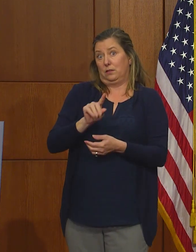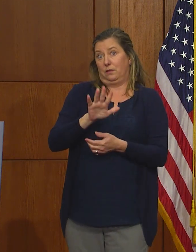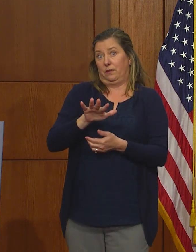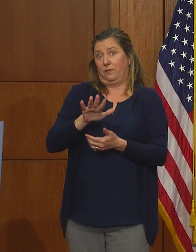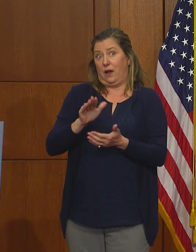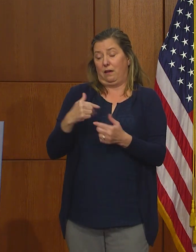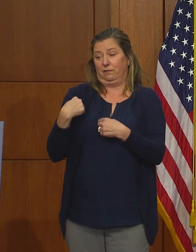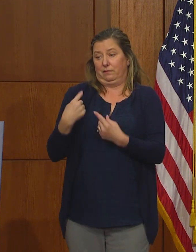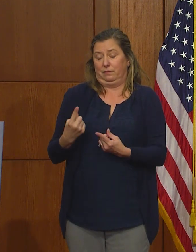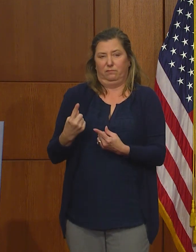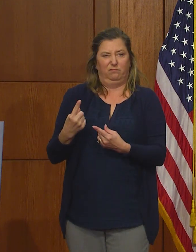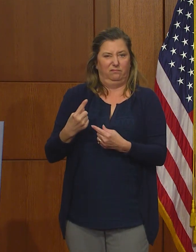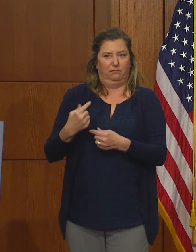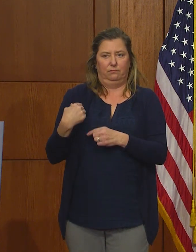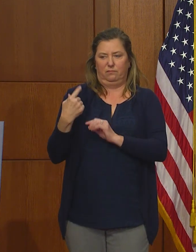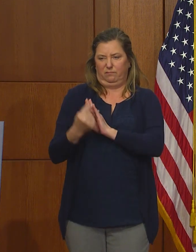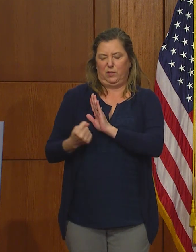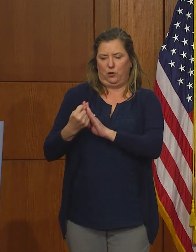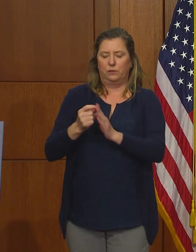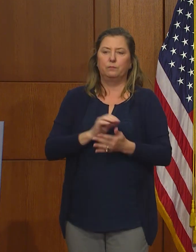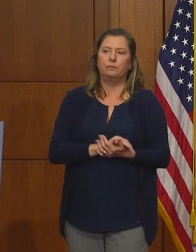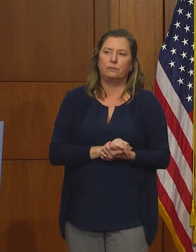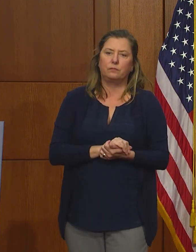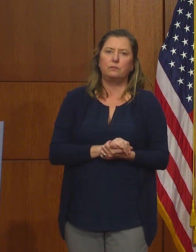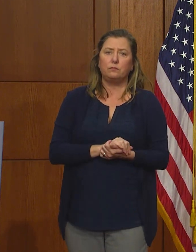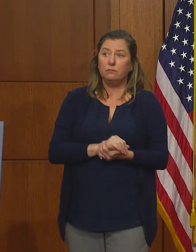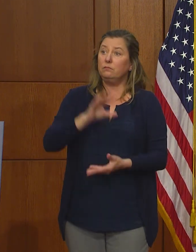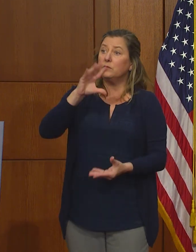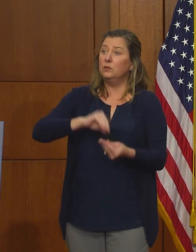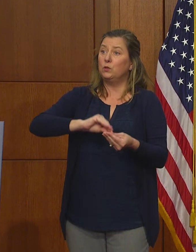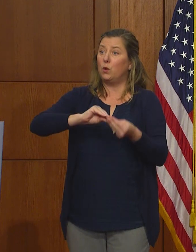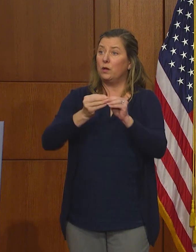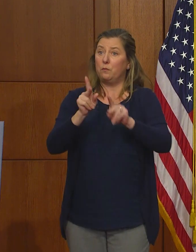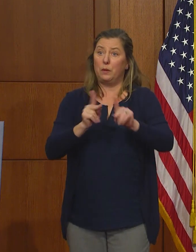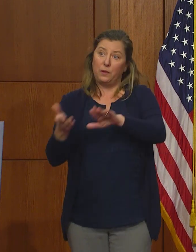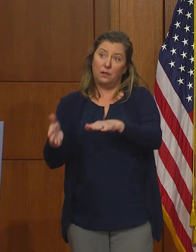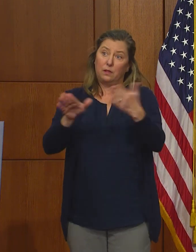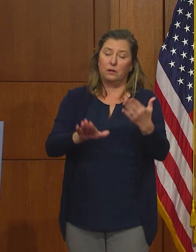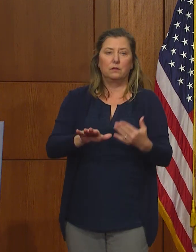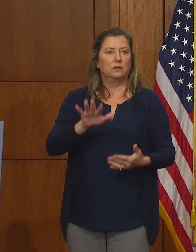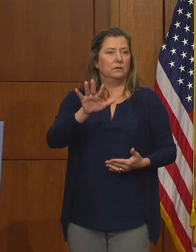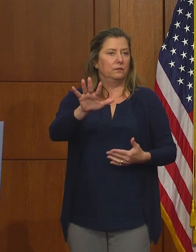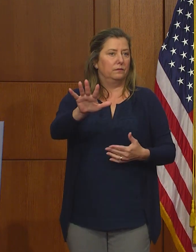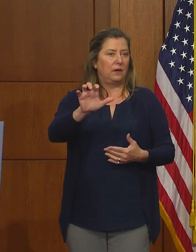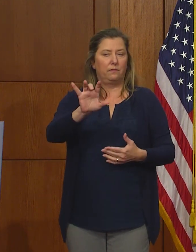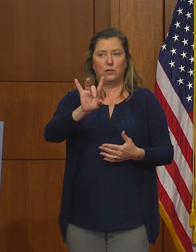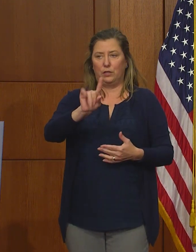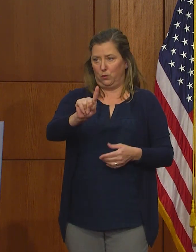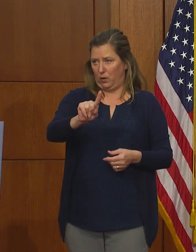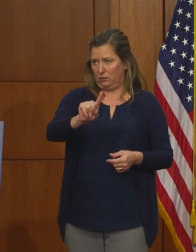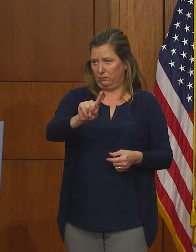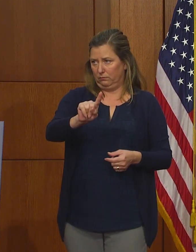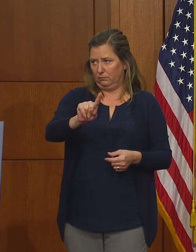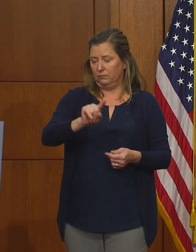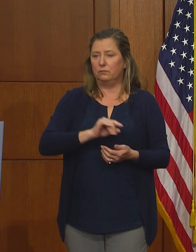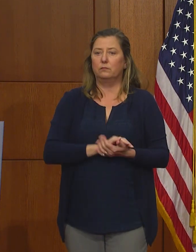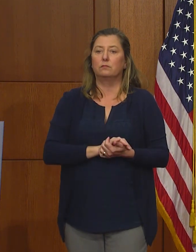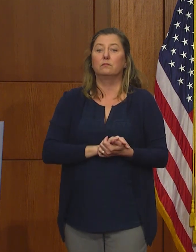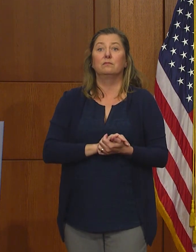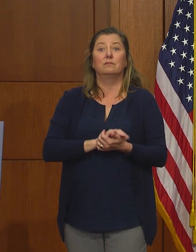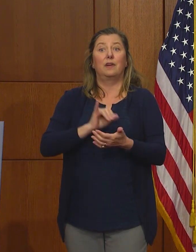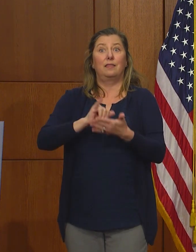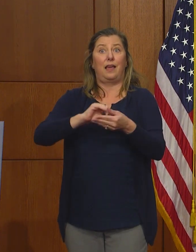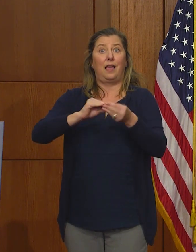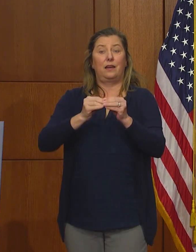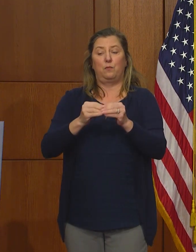1,055 new cases in the last reporting period. Total deaths now number 581. That